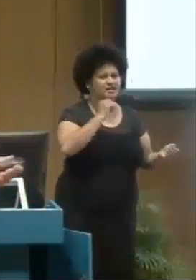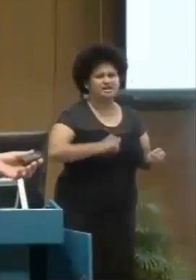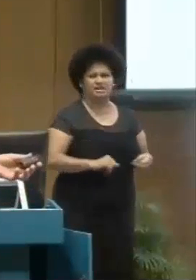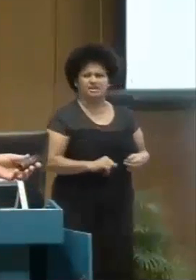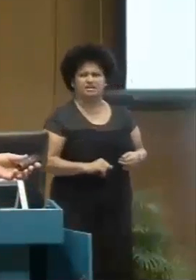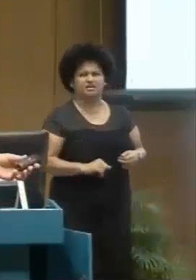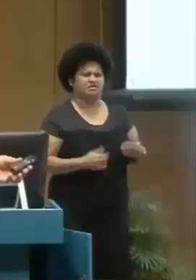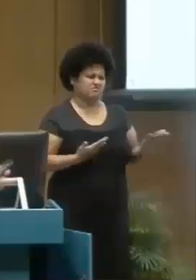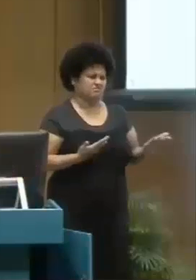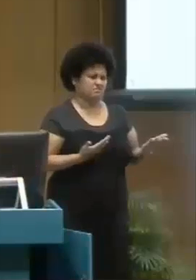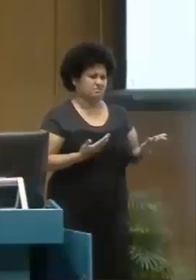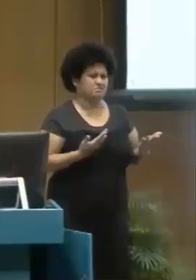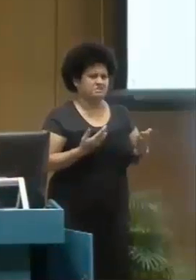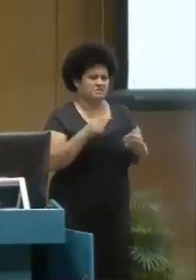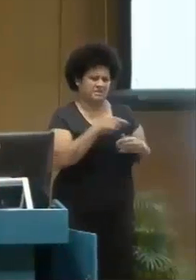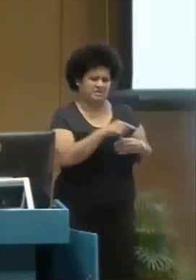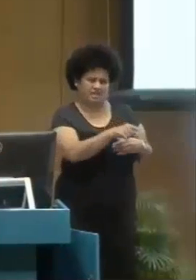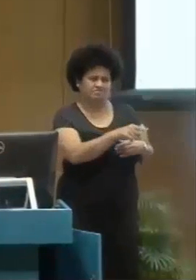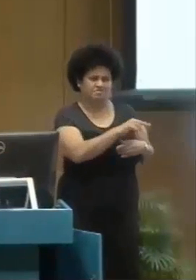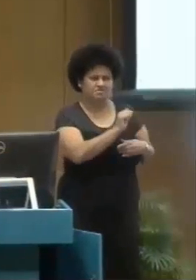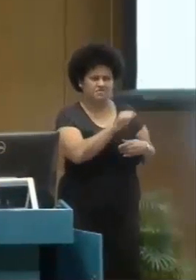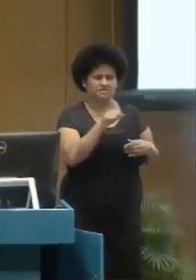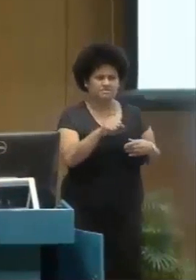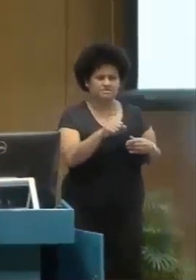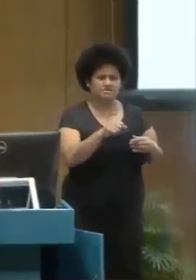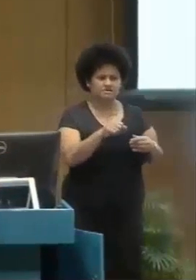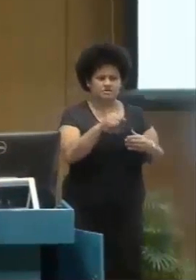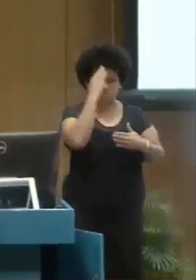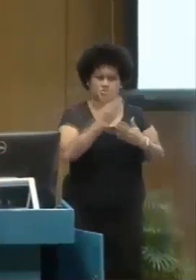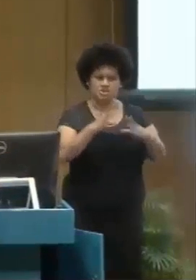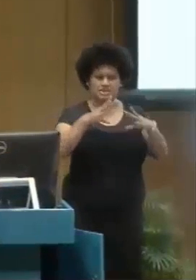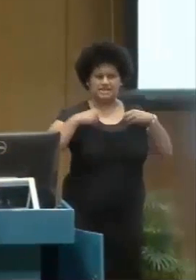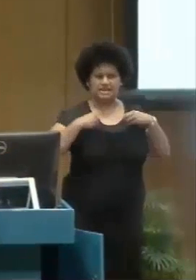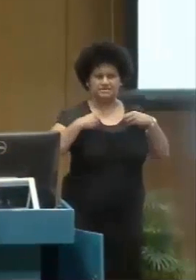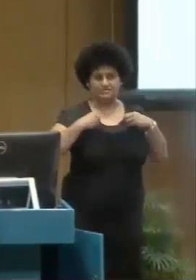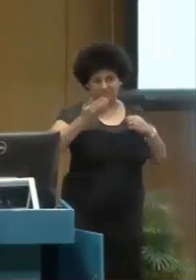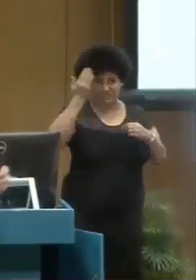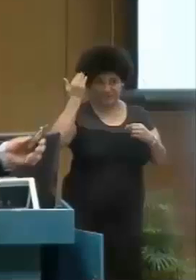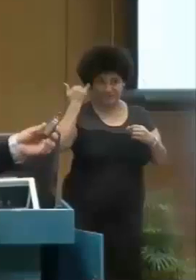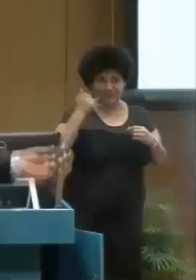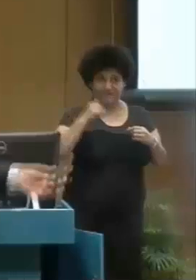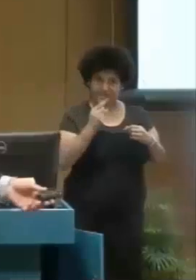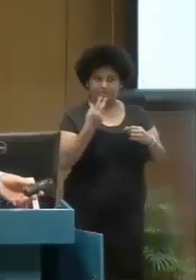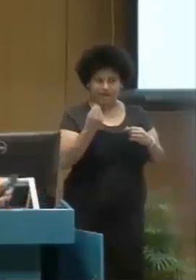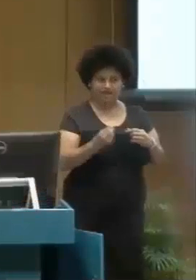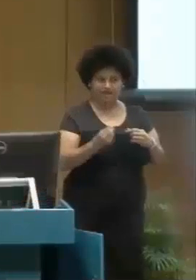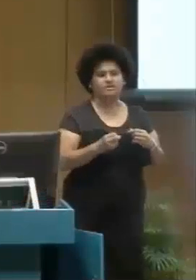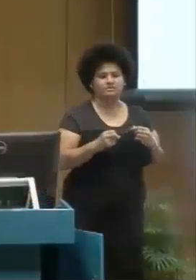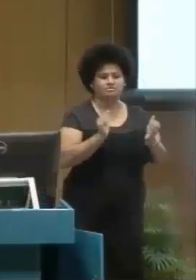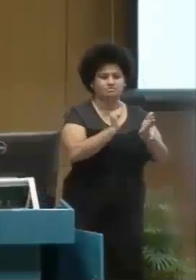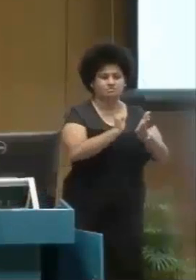that worked for students. And those who had the discipline to work that through were